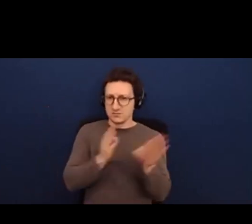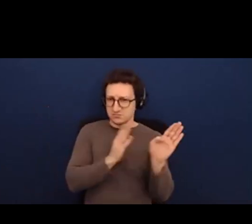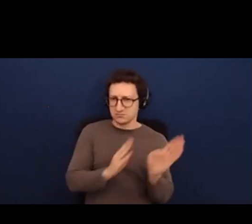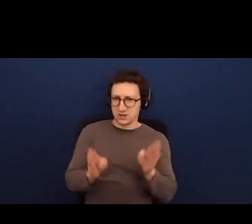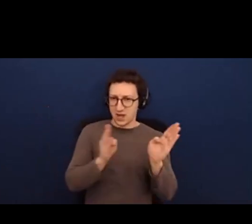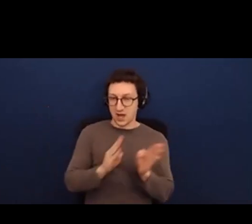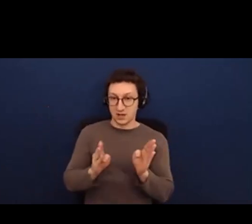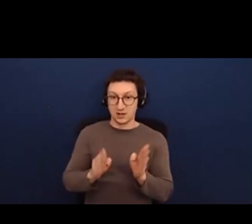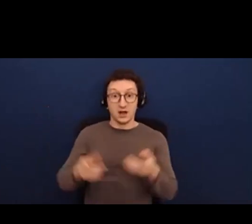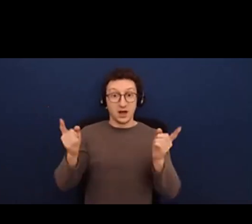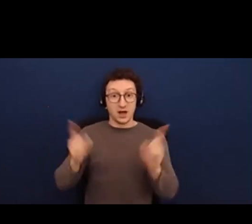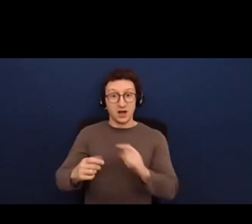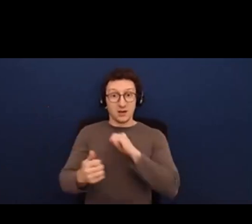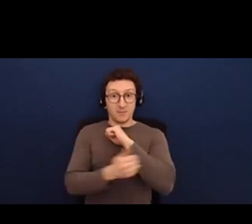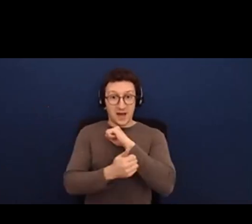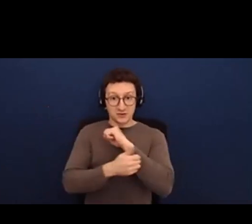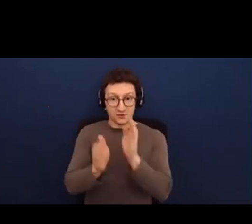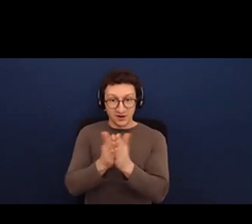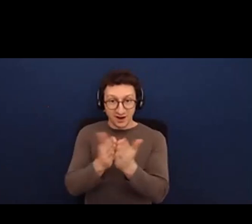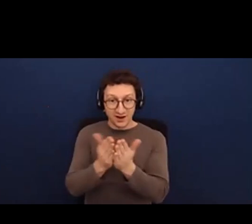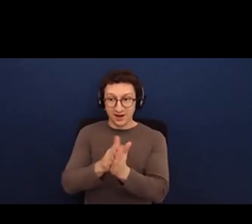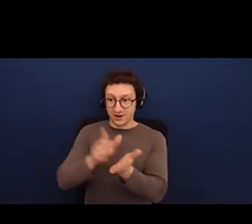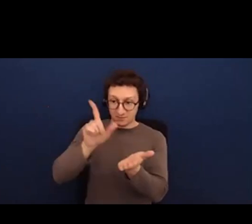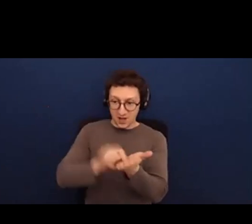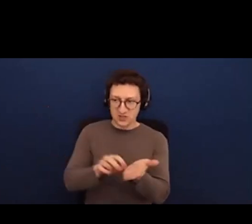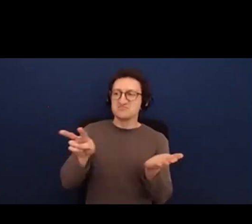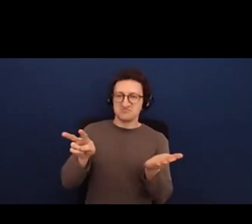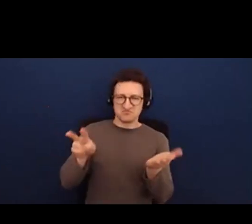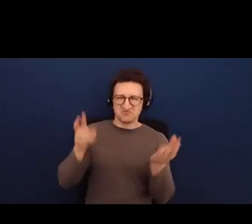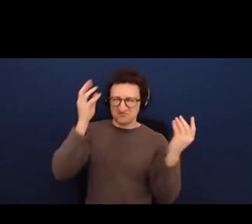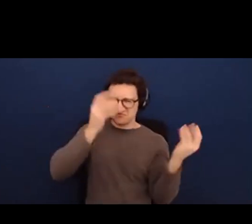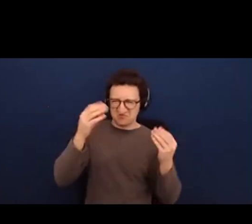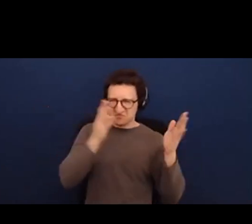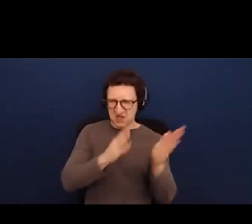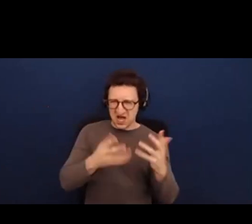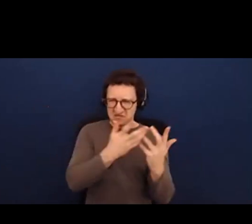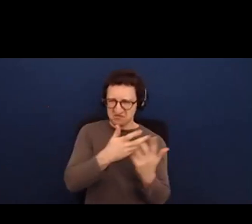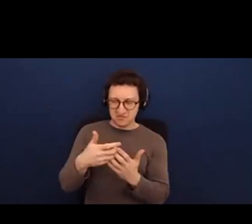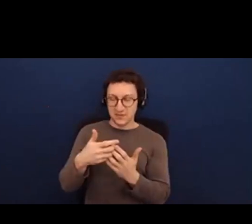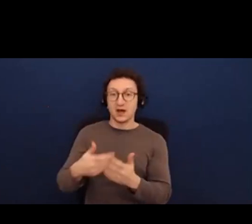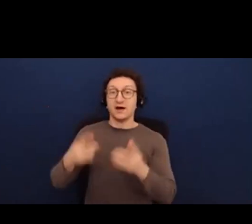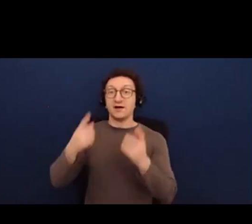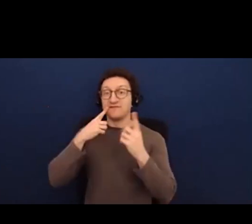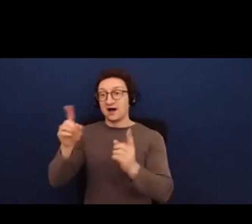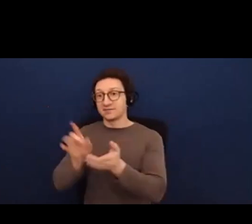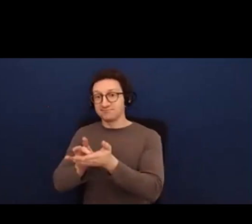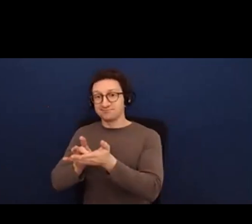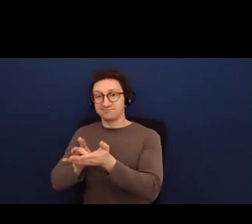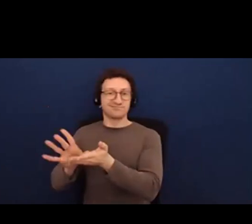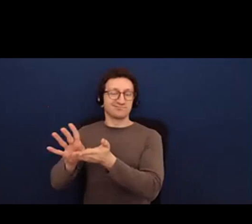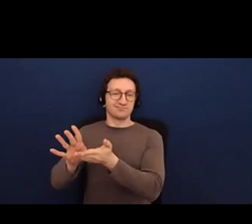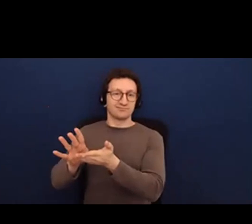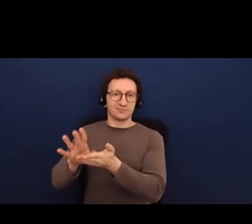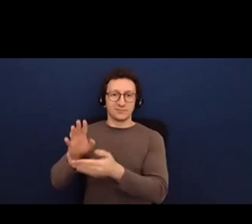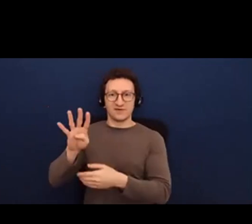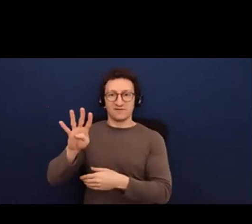that the Haggadah came out. The excommunication ceremony takes place at the McAlpin Hotel, which is in